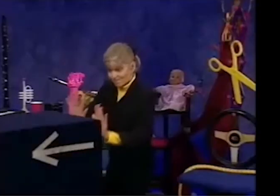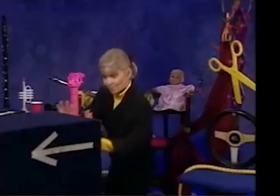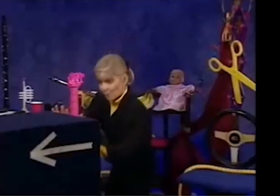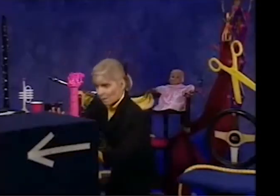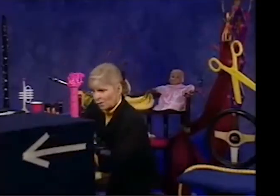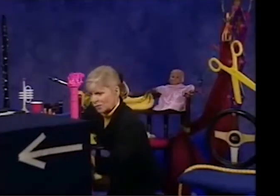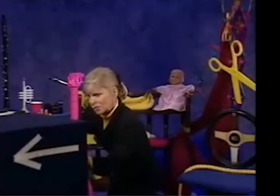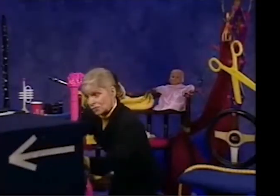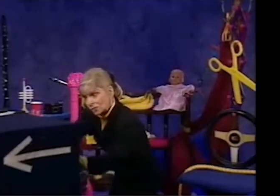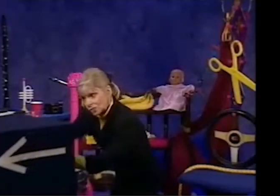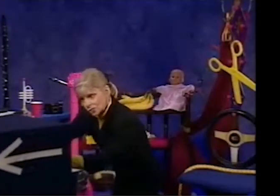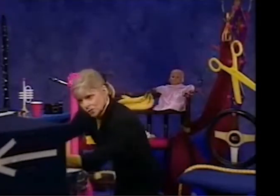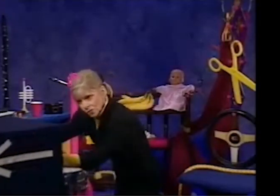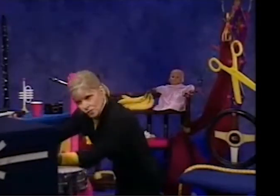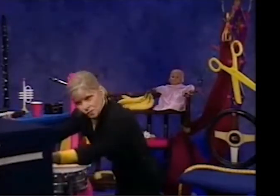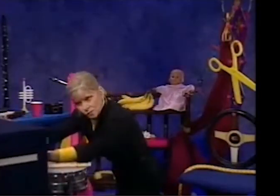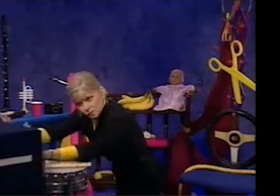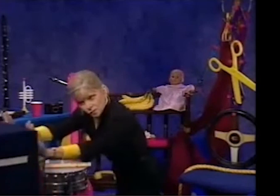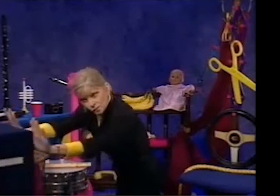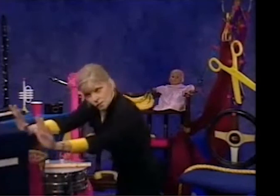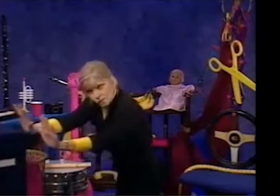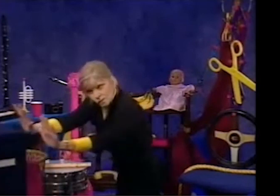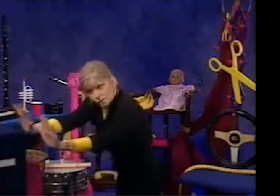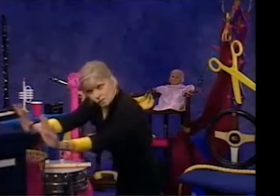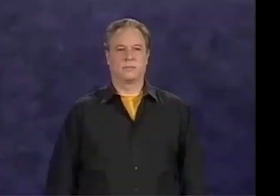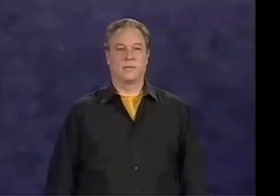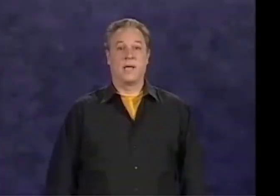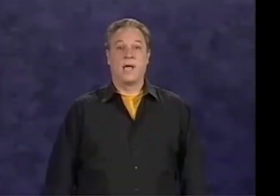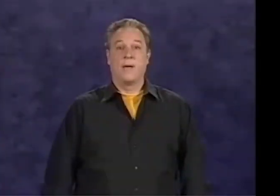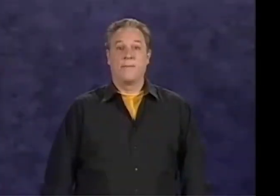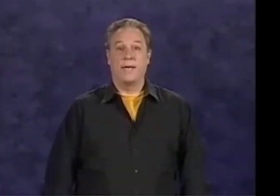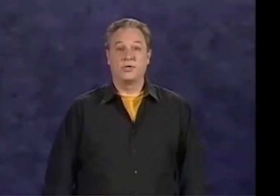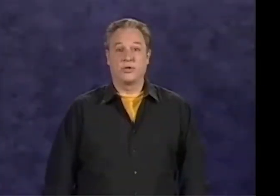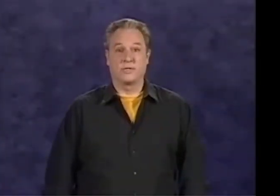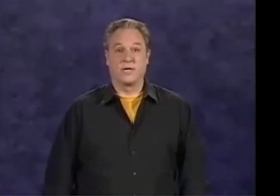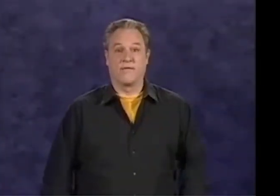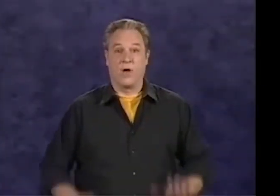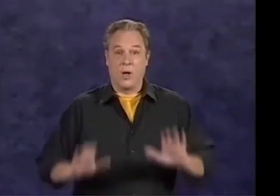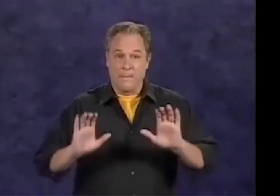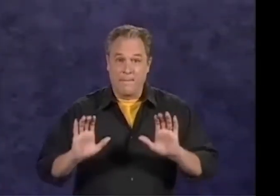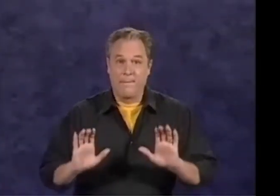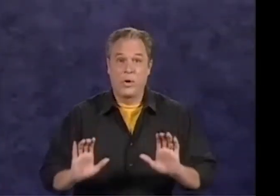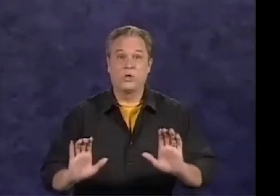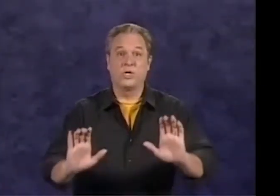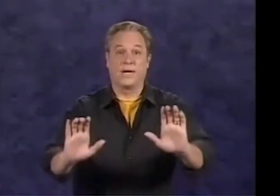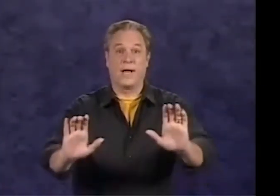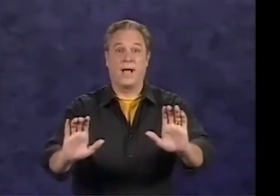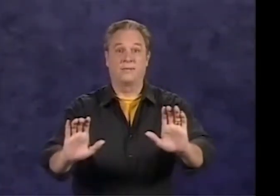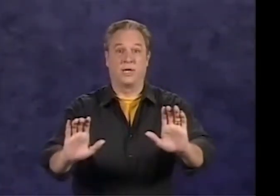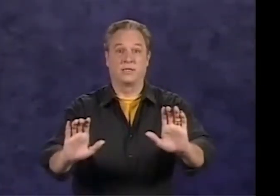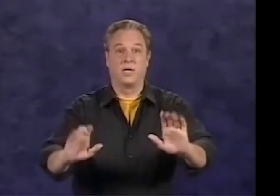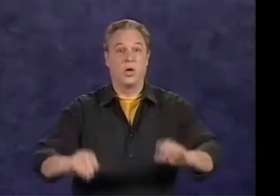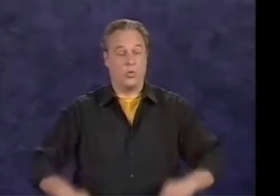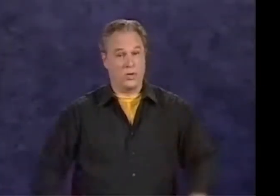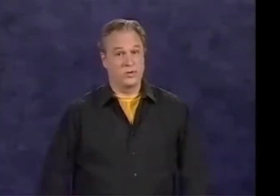Picture yourself pushing an object when you